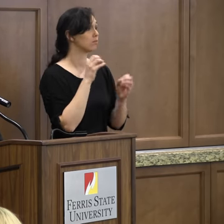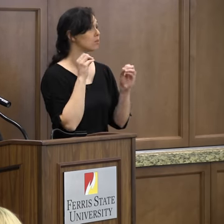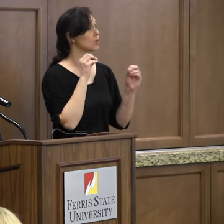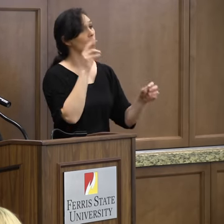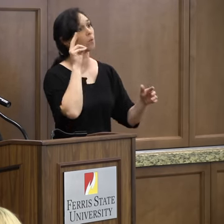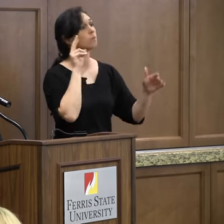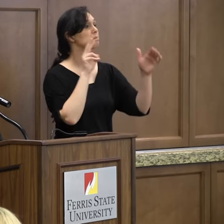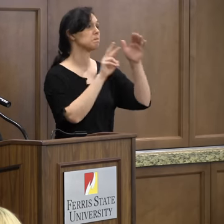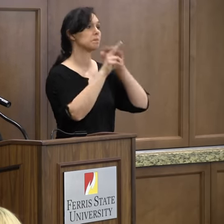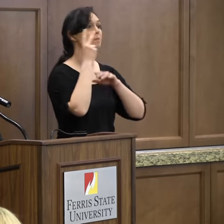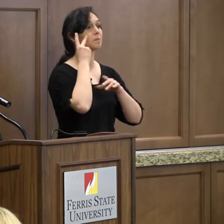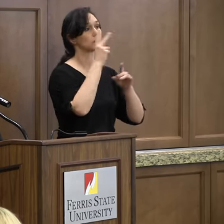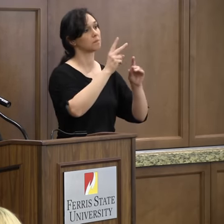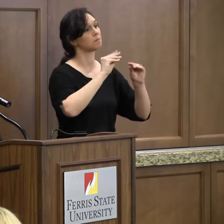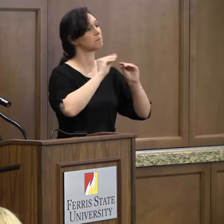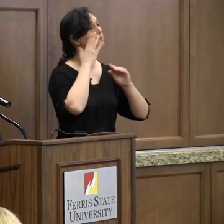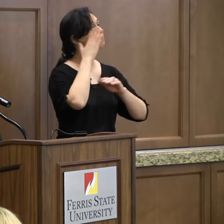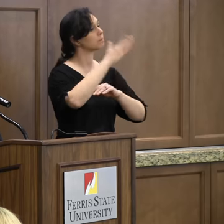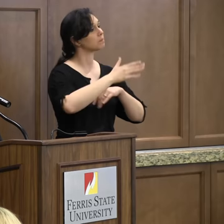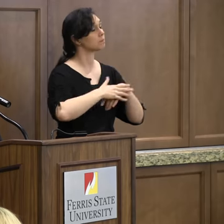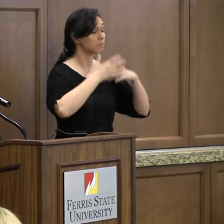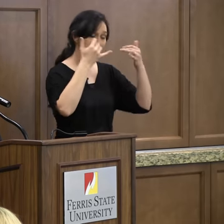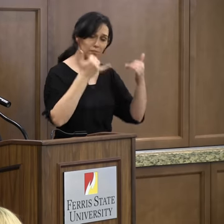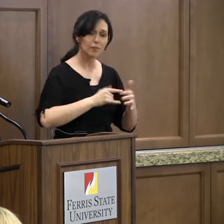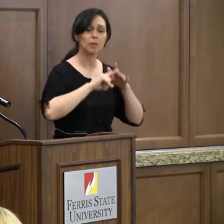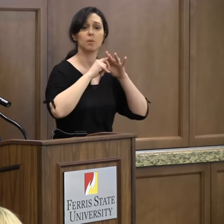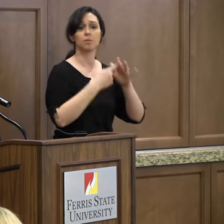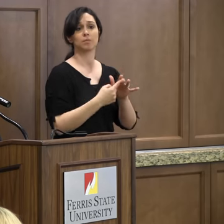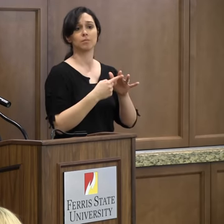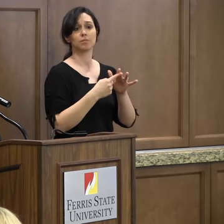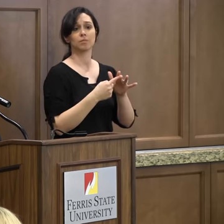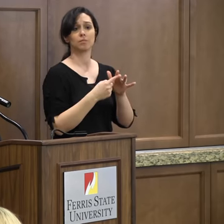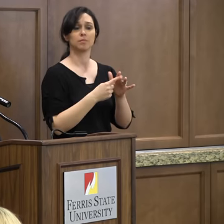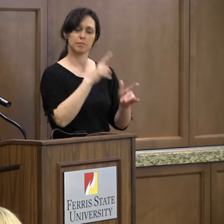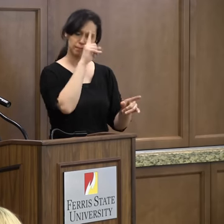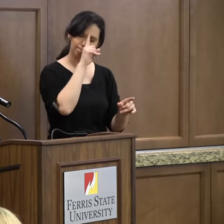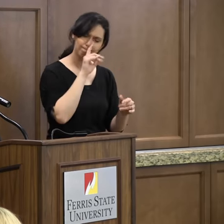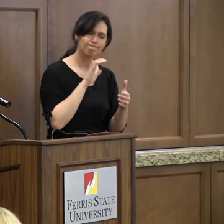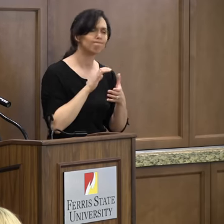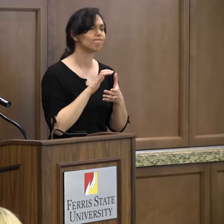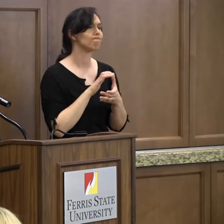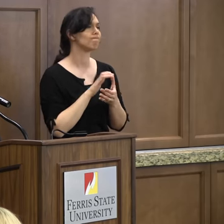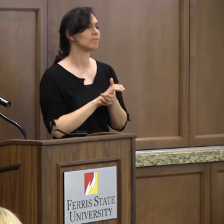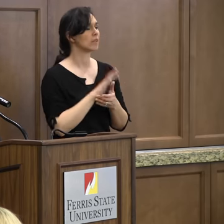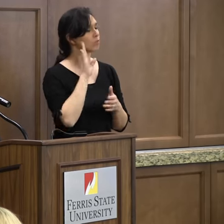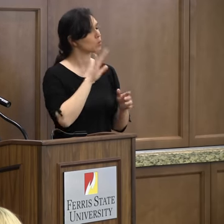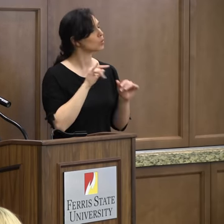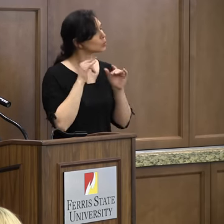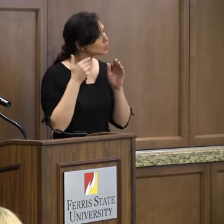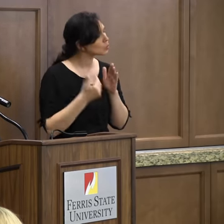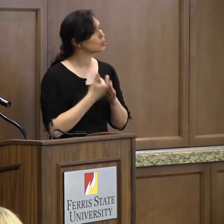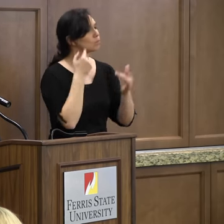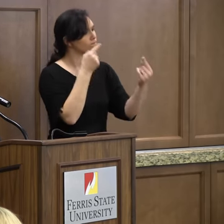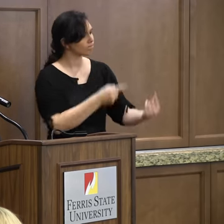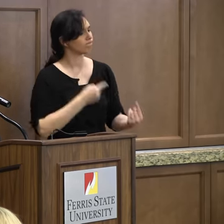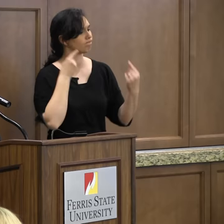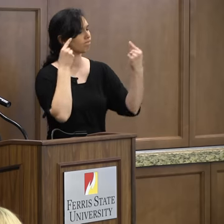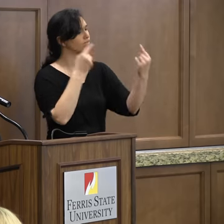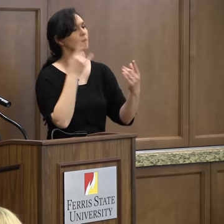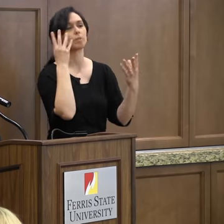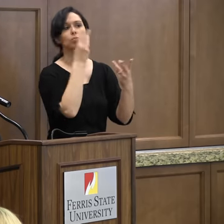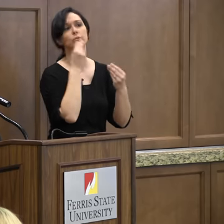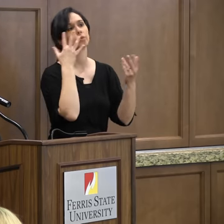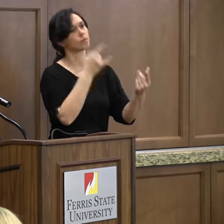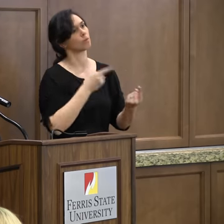begin. Now let us rededicate ourselves to the long and bitter but beautiful struggle for a new world. This is